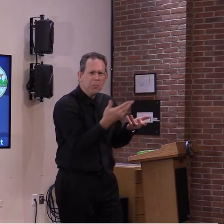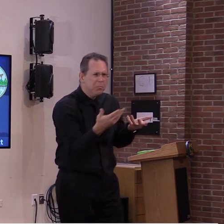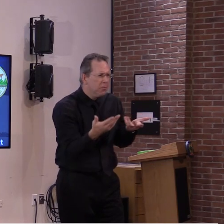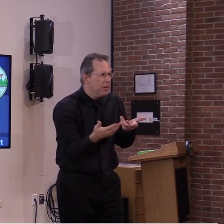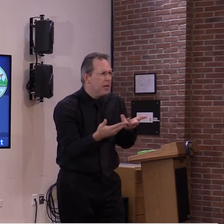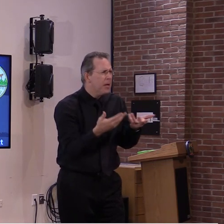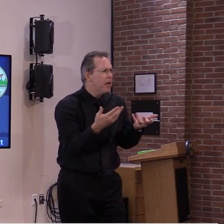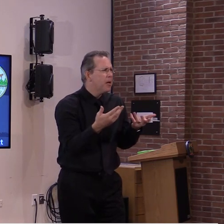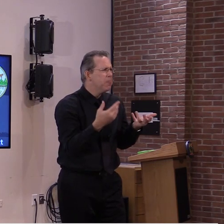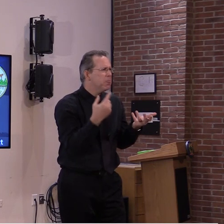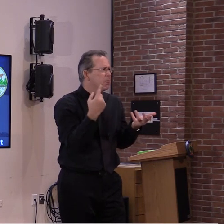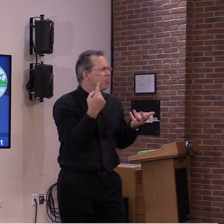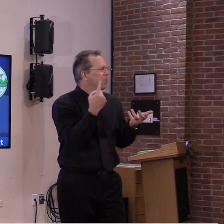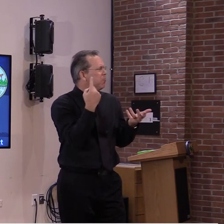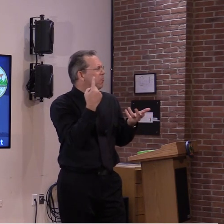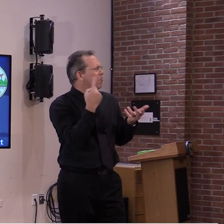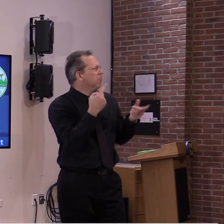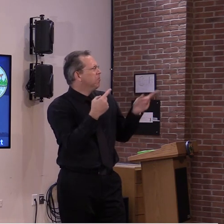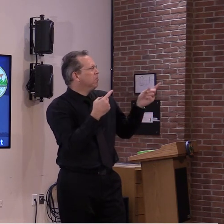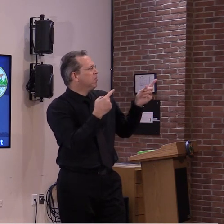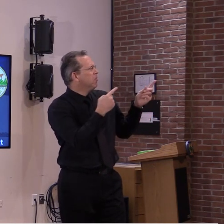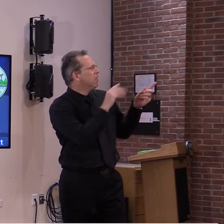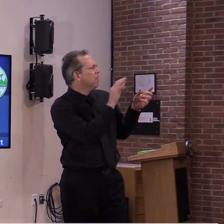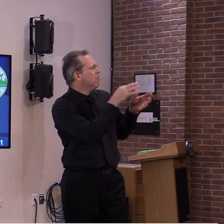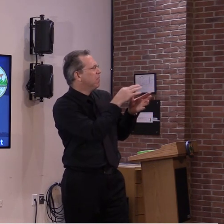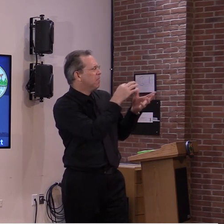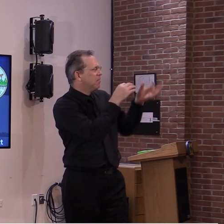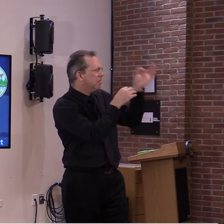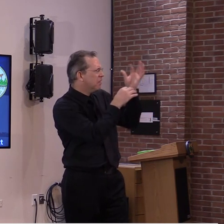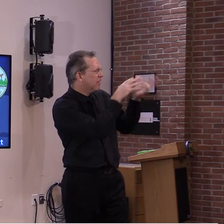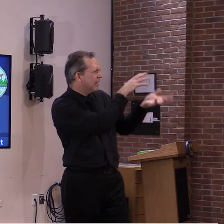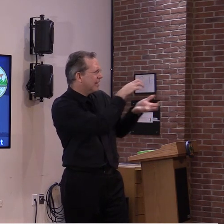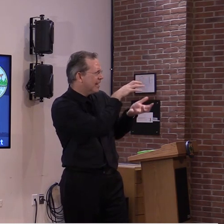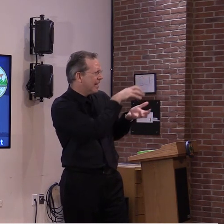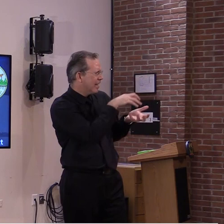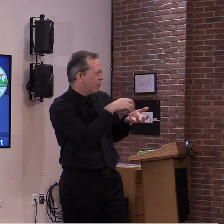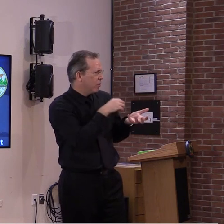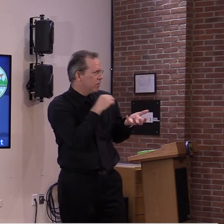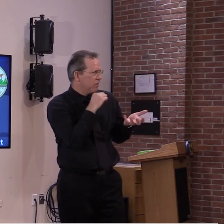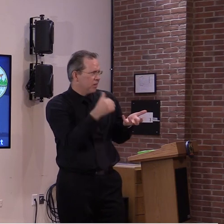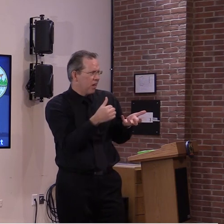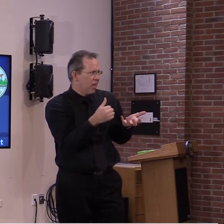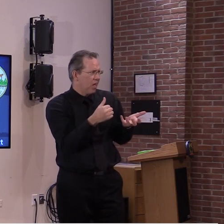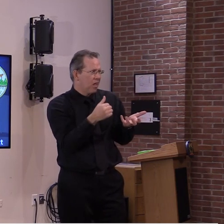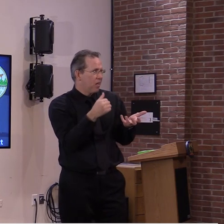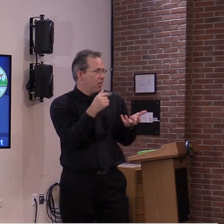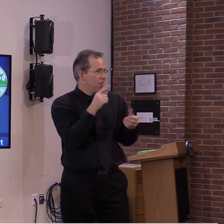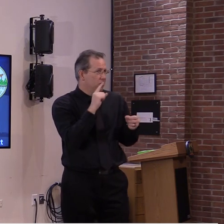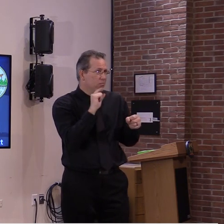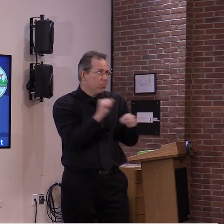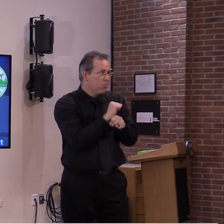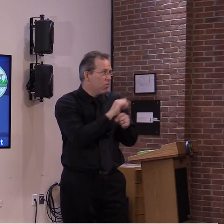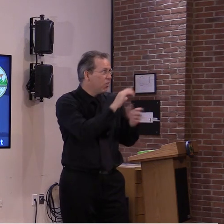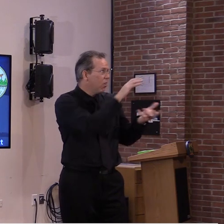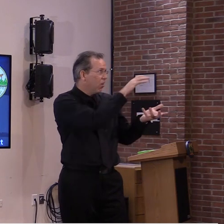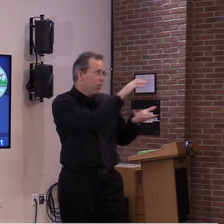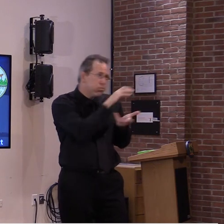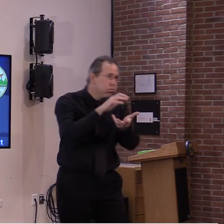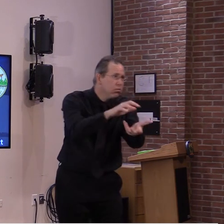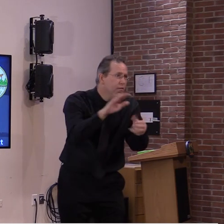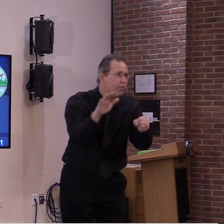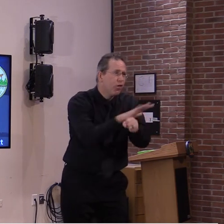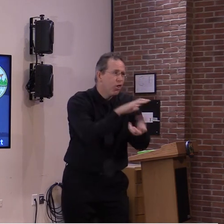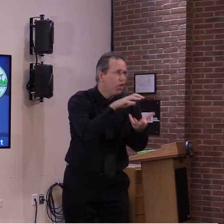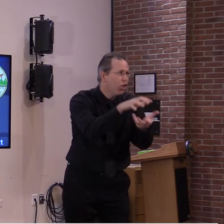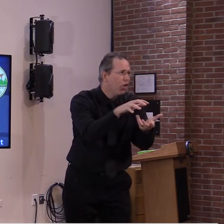Dr. Levine just pointed out about the national medical system being overstressed right now, would the state consider using Vermont National Guard medics to get